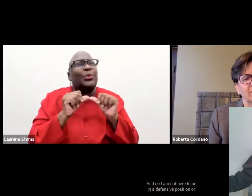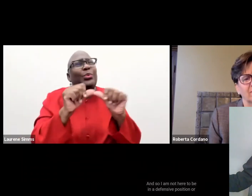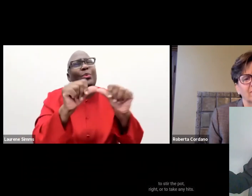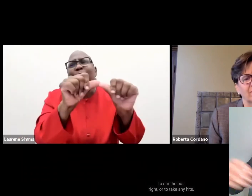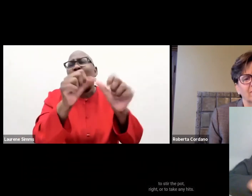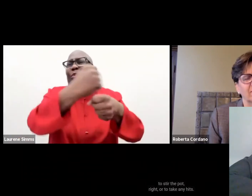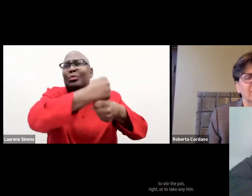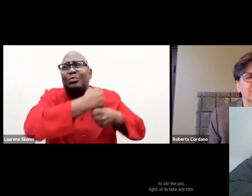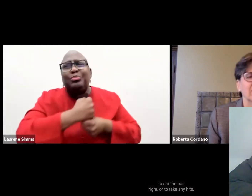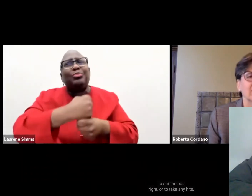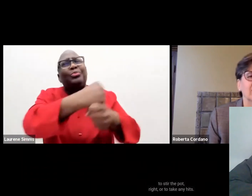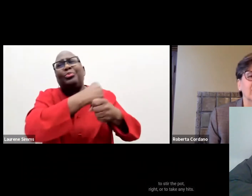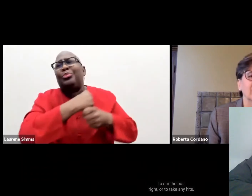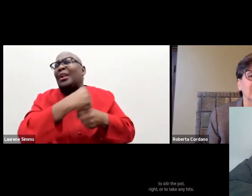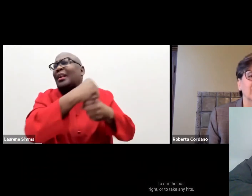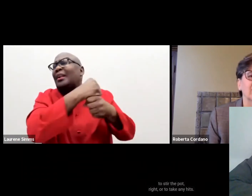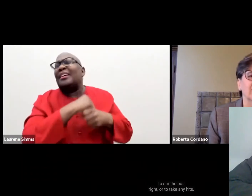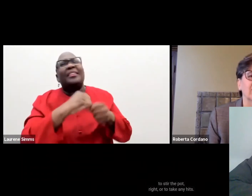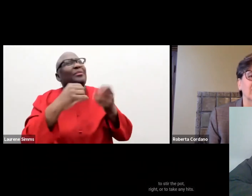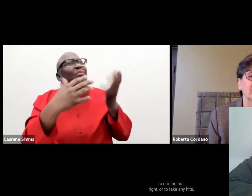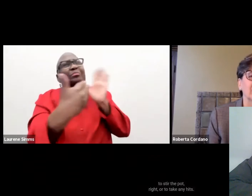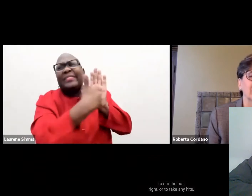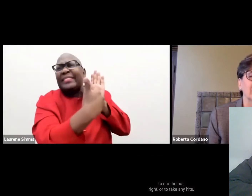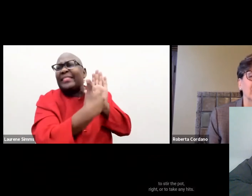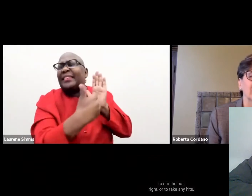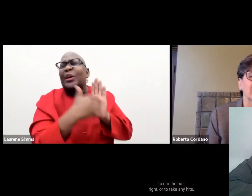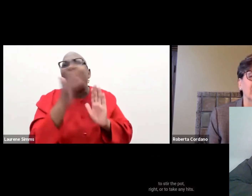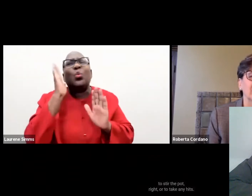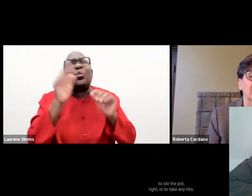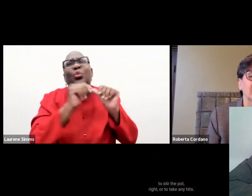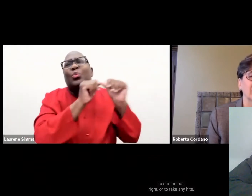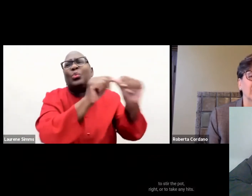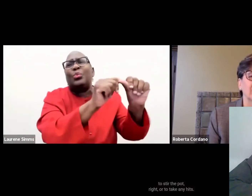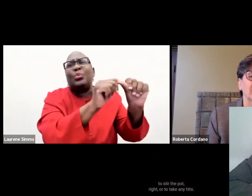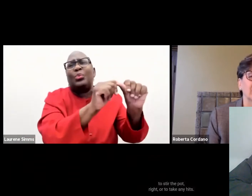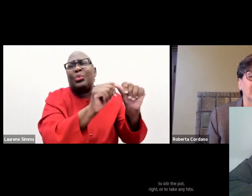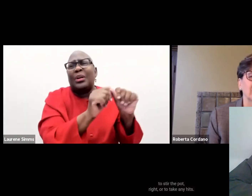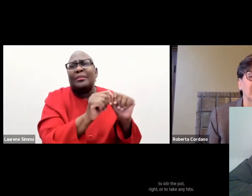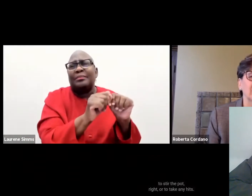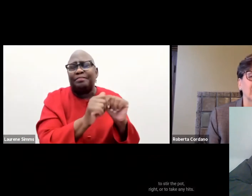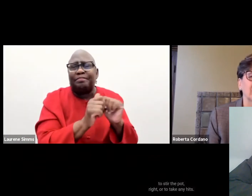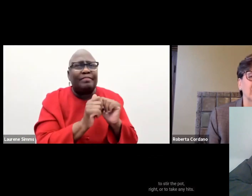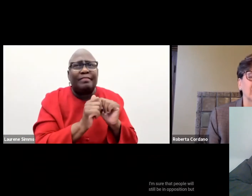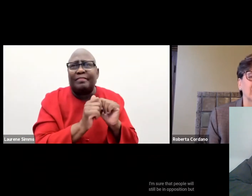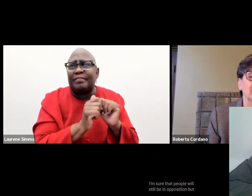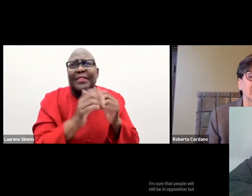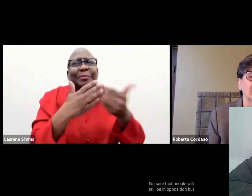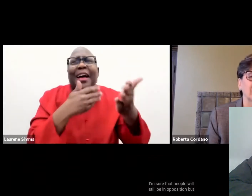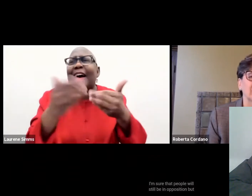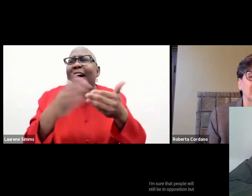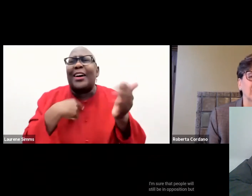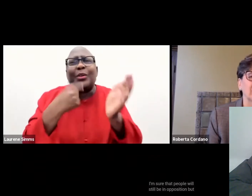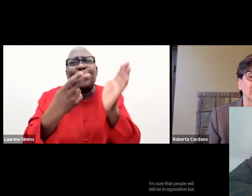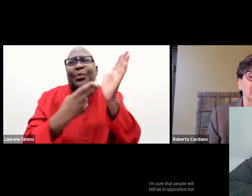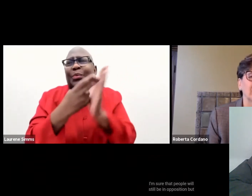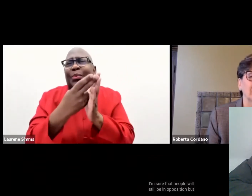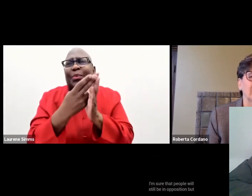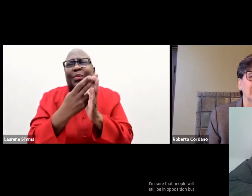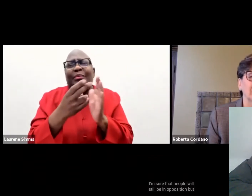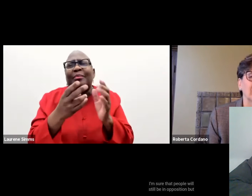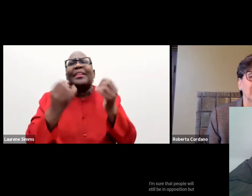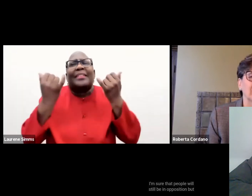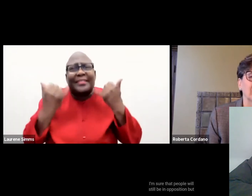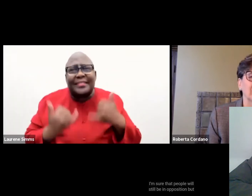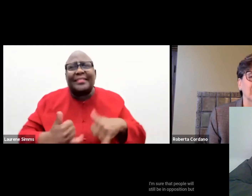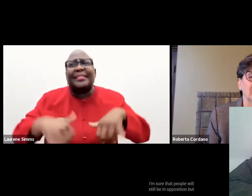position. We all need to continue to work together. And I'm not trying to stir the pot in any way. I'm sure people